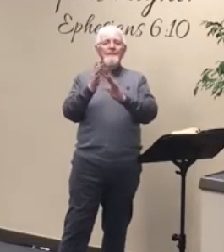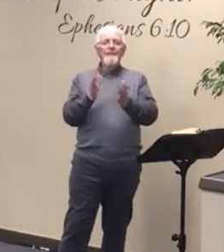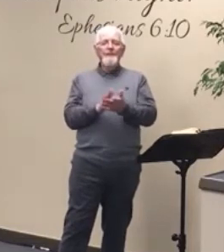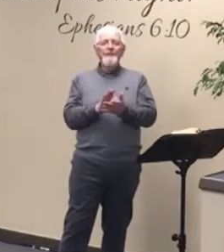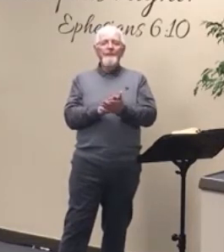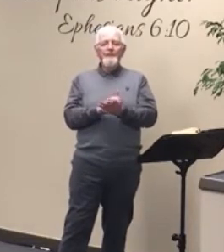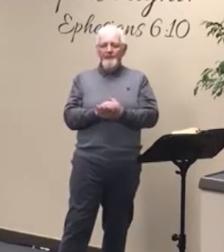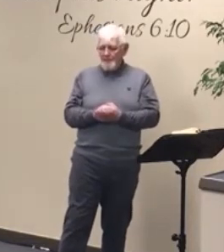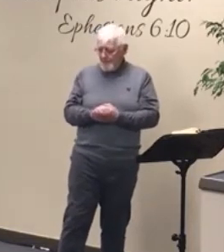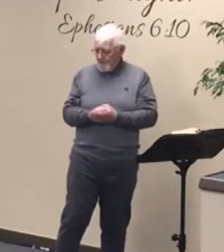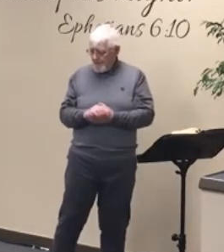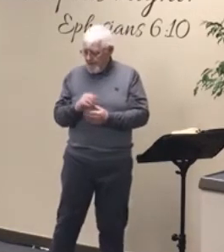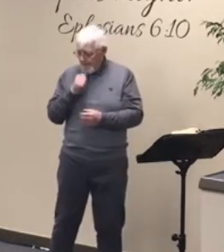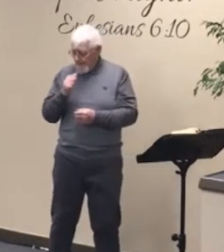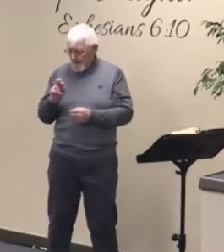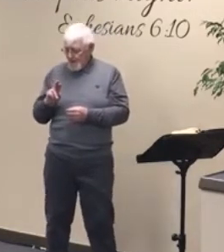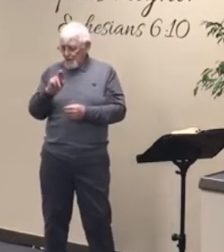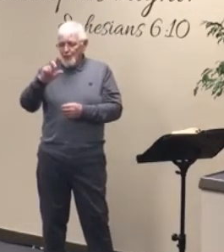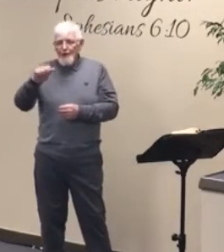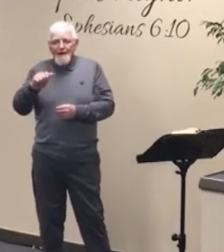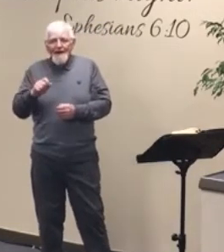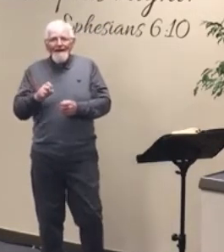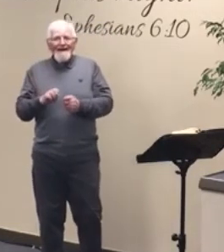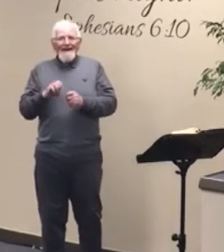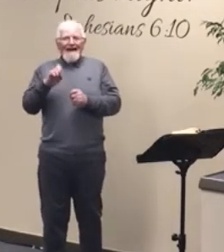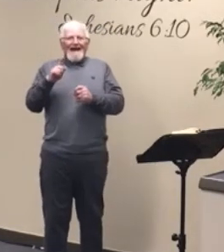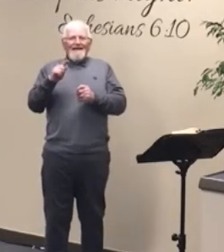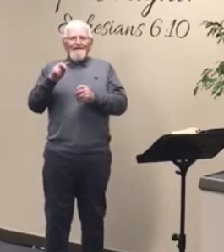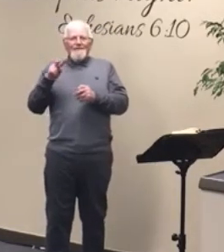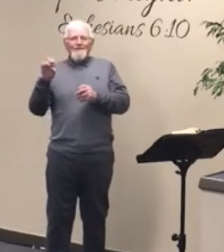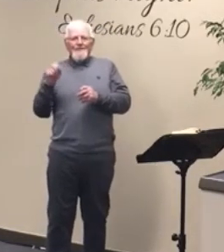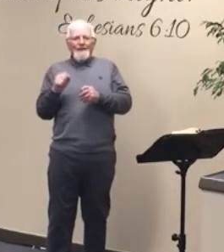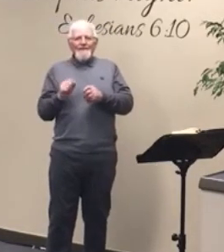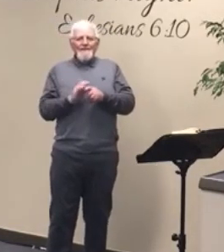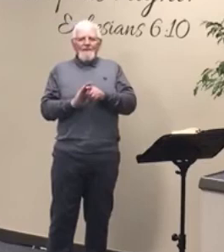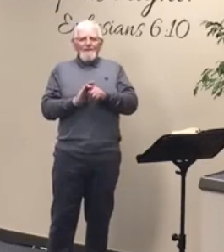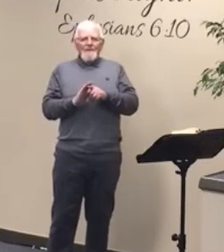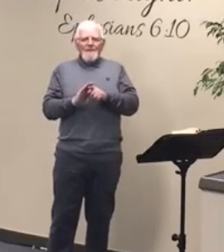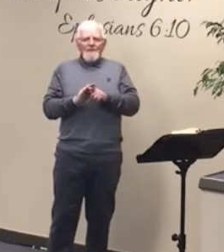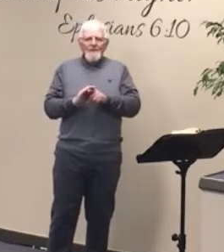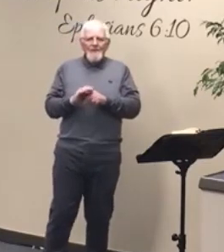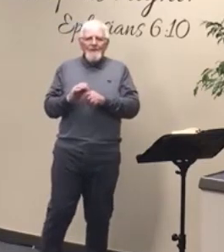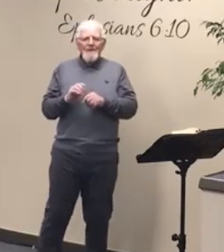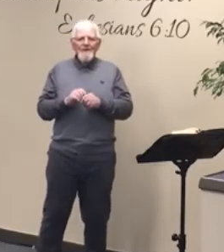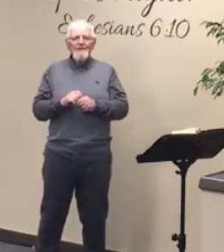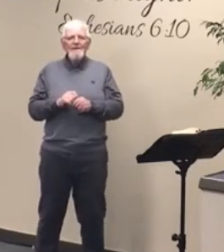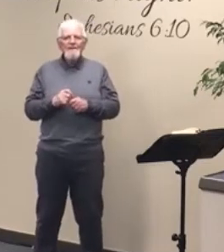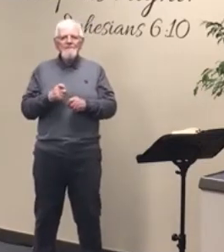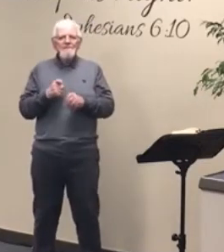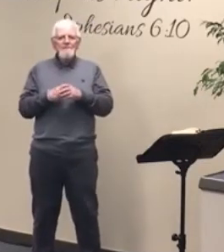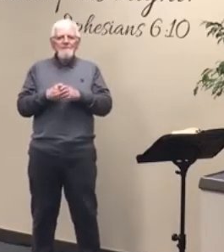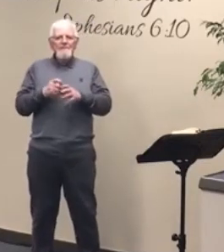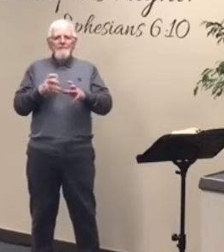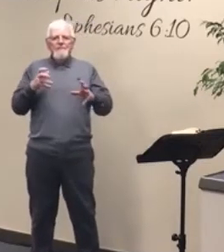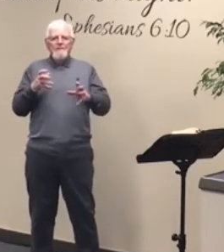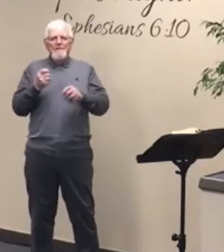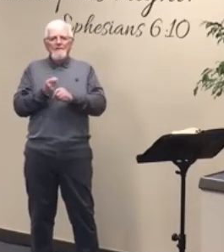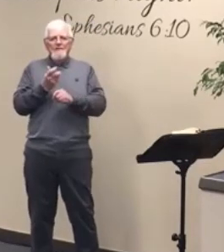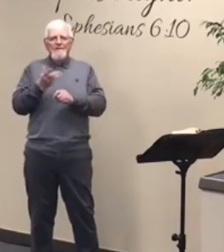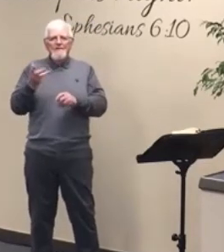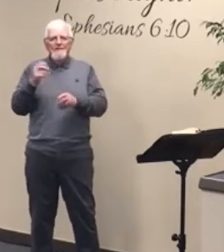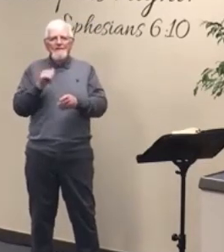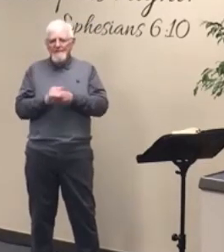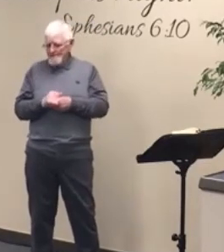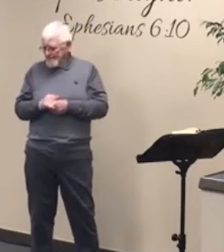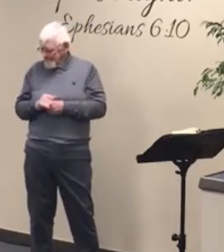And I'm not a real expensive Japanese something or other file, you know, 70 years old and got everything just refined down to, you